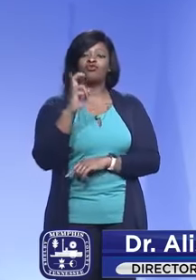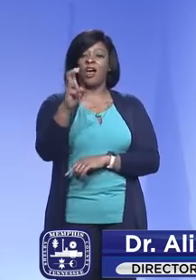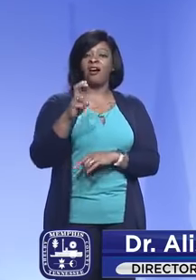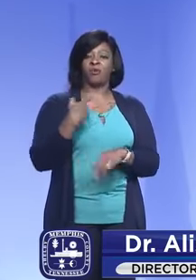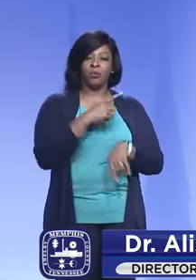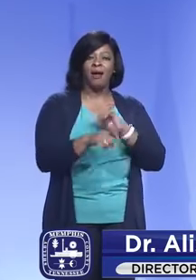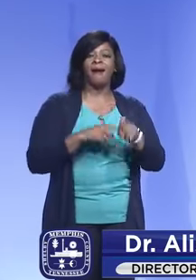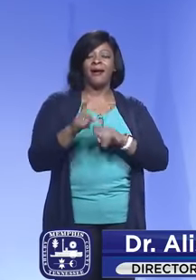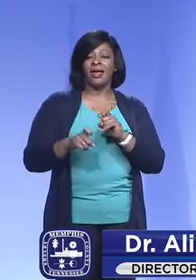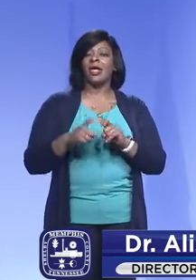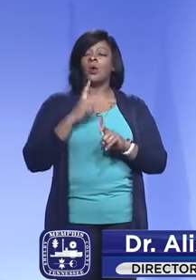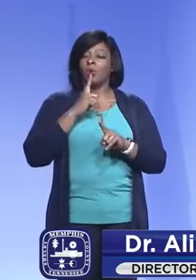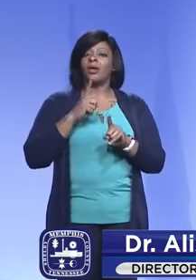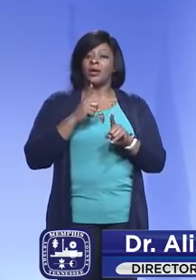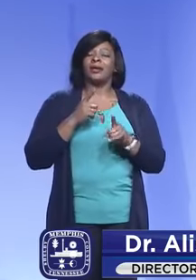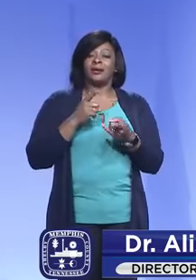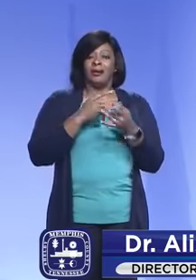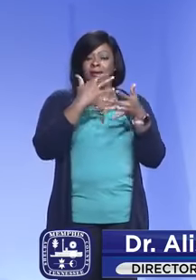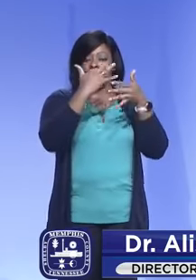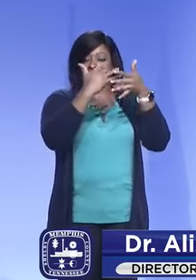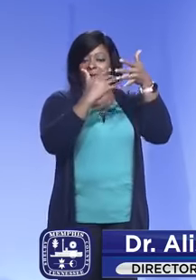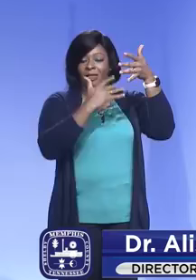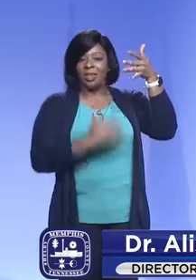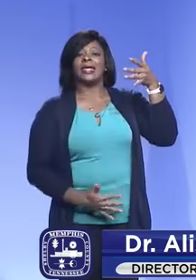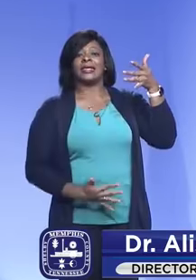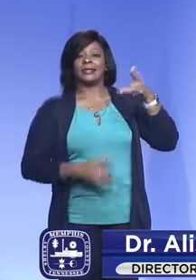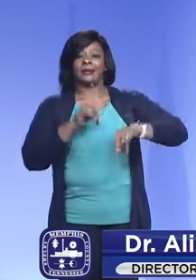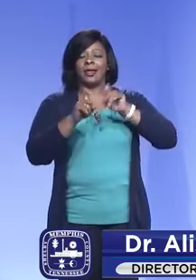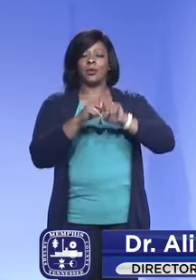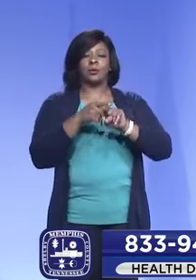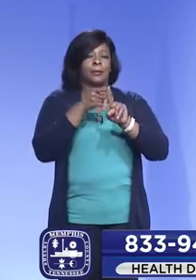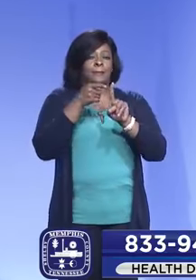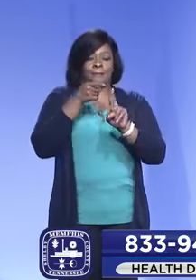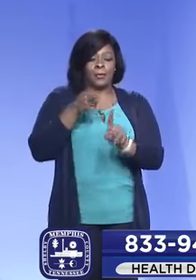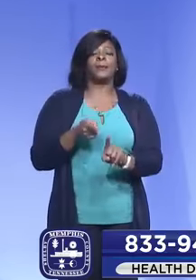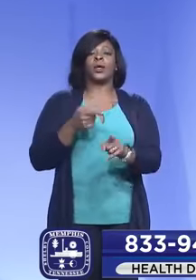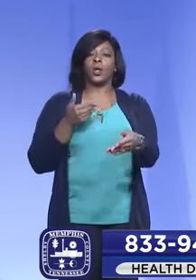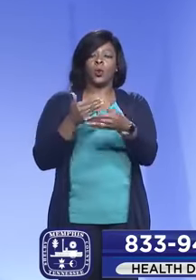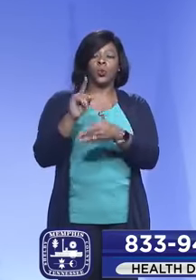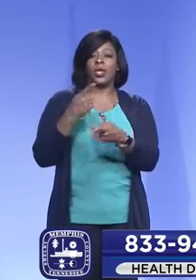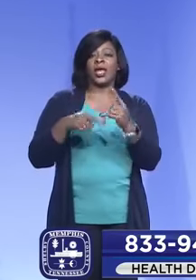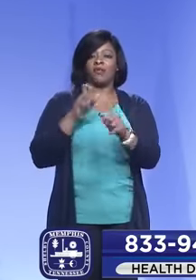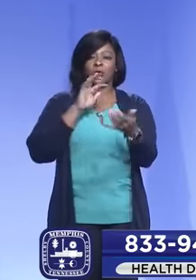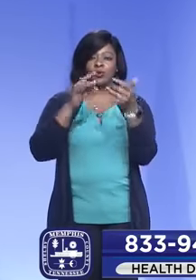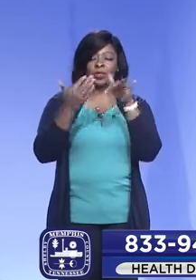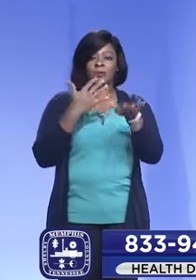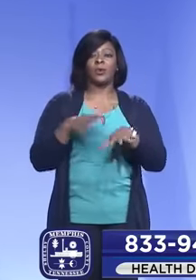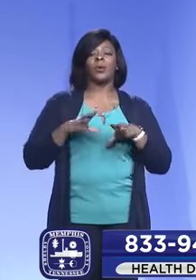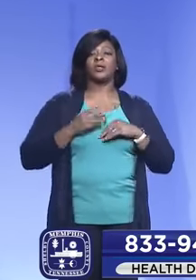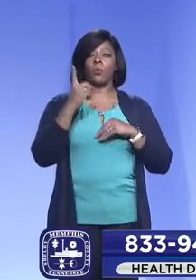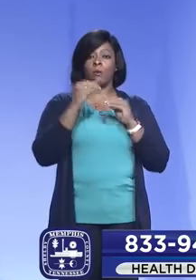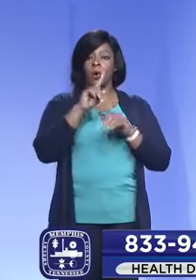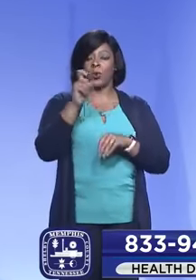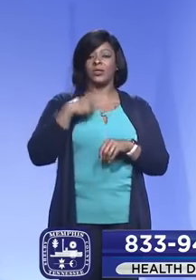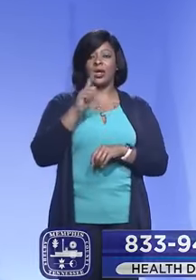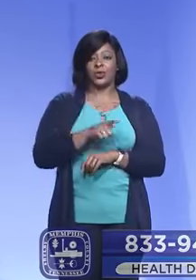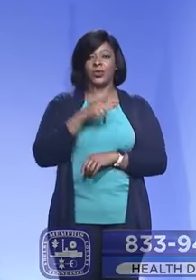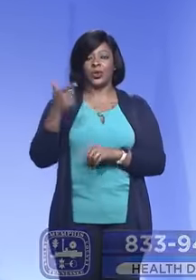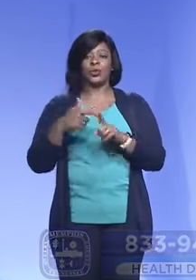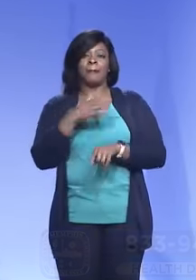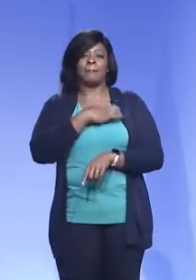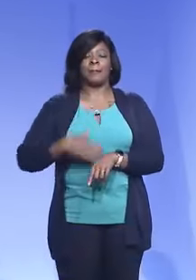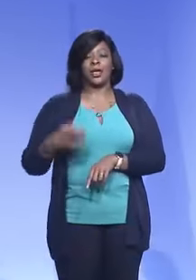So it's a fairly exhaustive list to allow us to pinpoint more closely. And then we're going to take one more question so I can turn it over